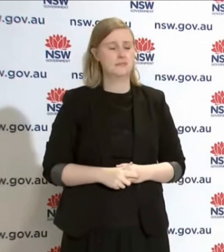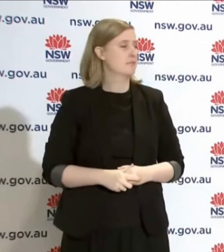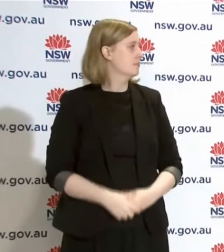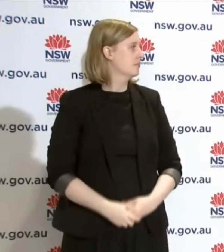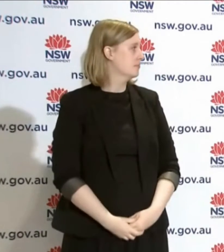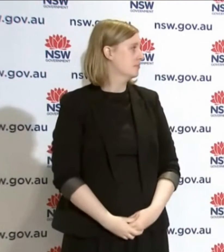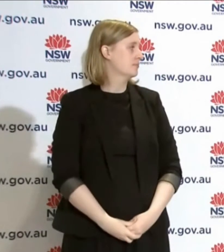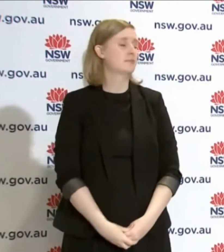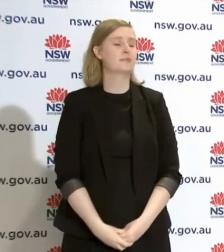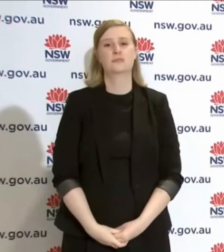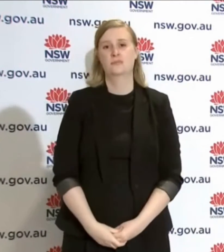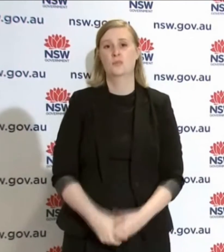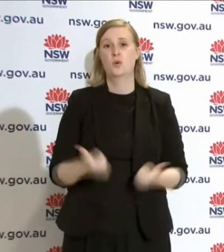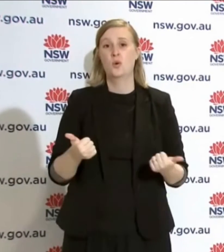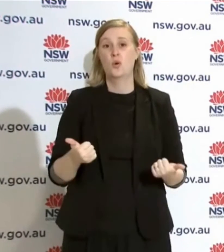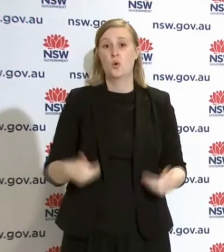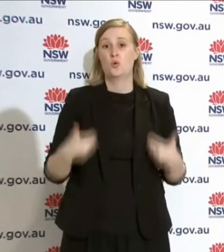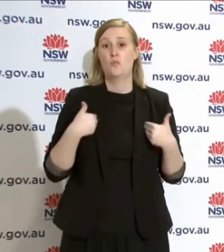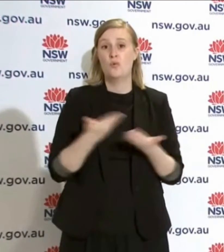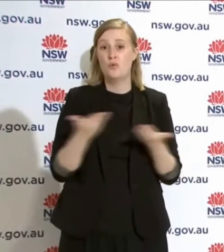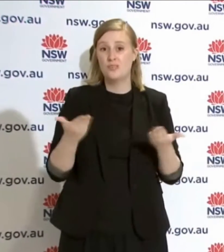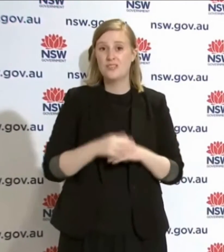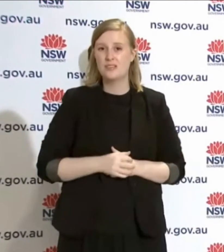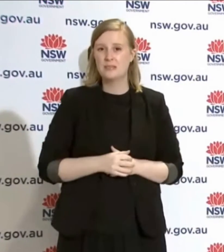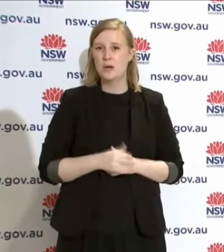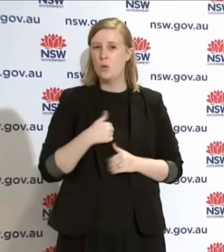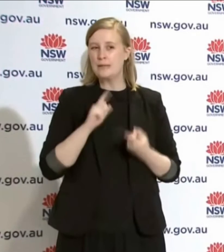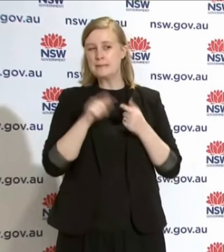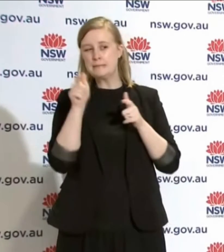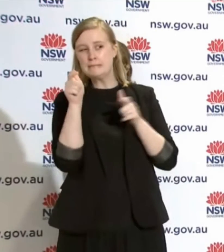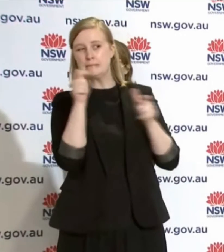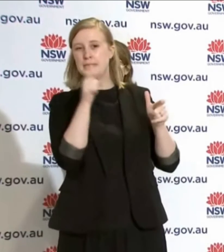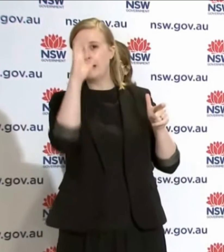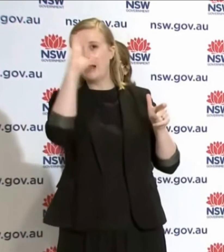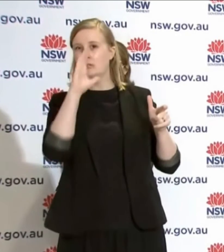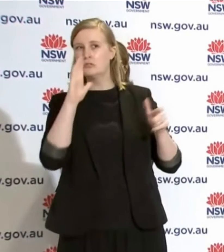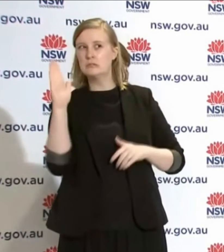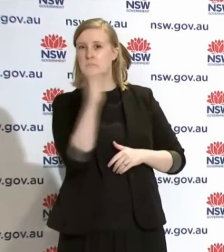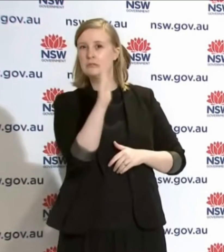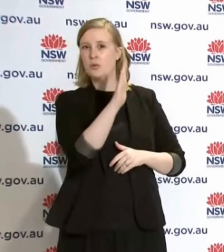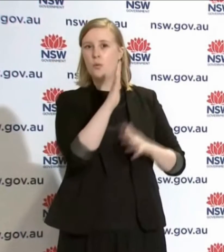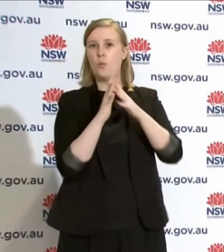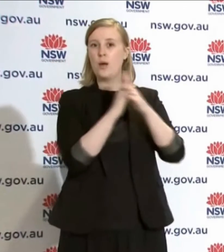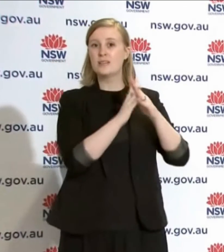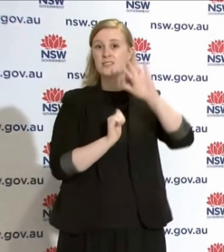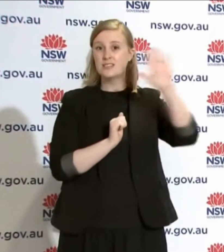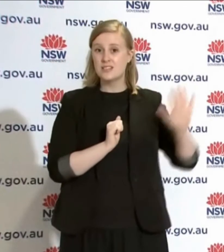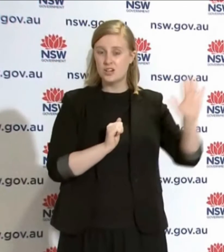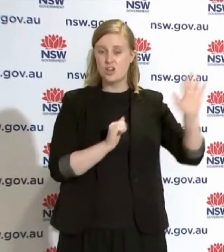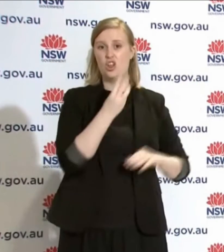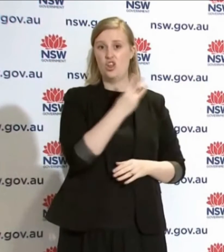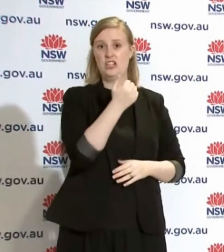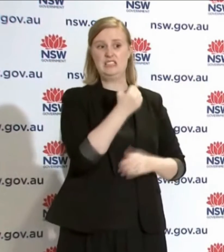Well, good morning. And Western New South Wales continues to be an area of concern with 36 cases overnight. 23 cases were